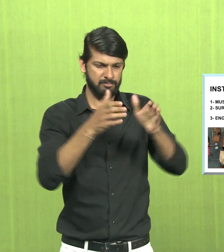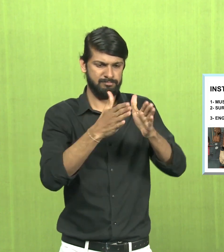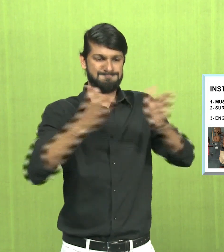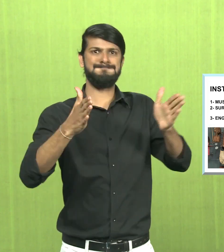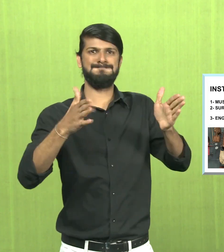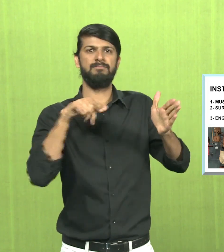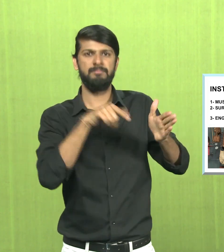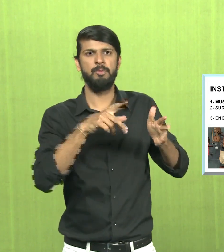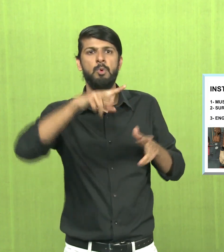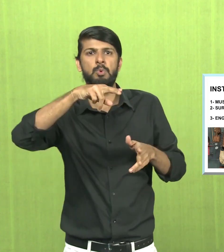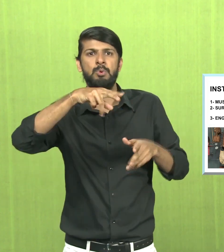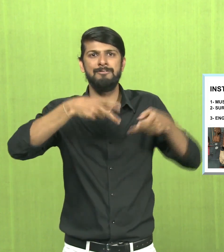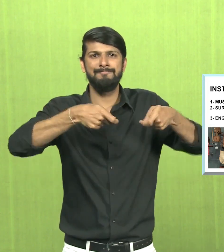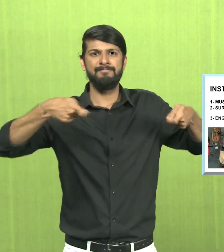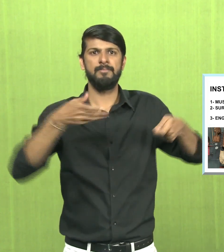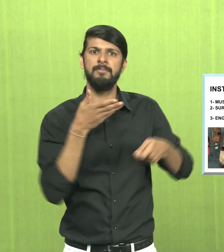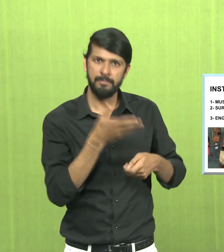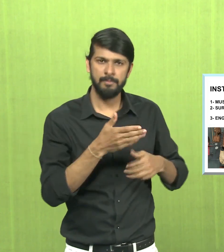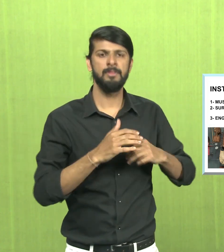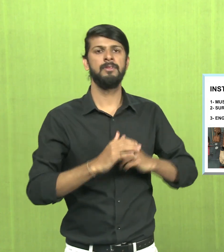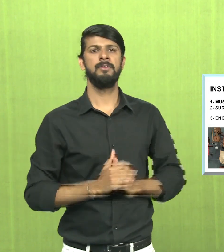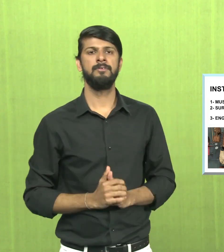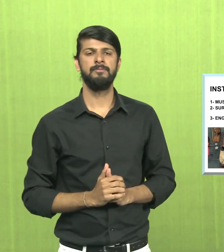Then we also have engineering instruments,